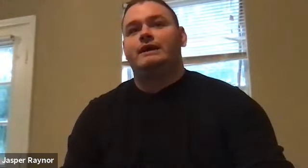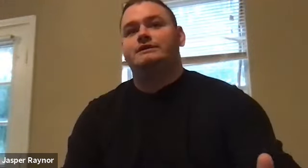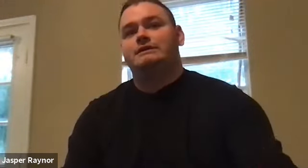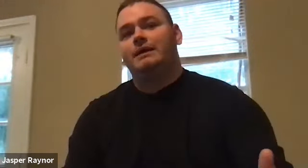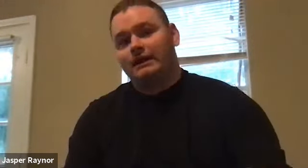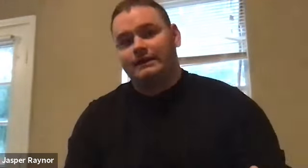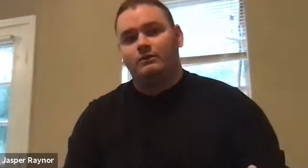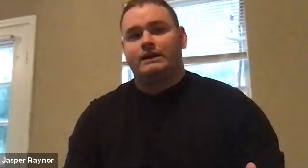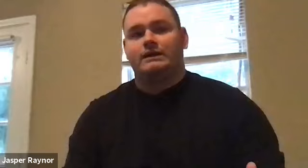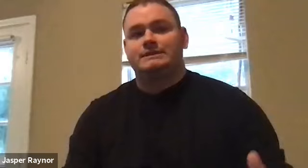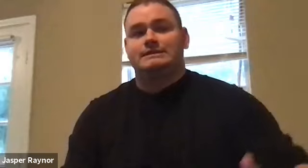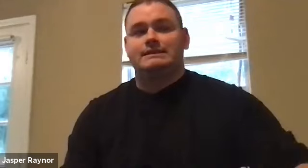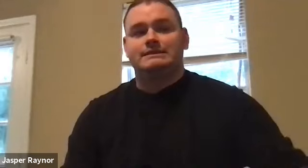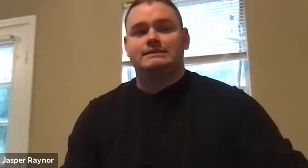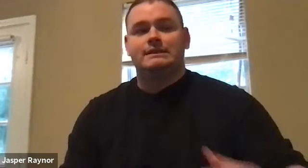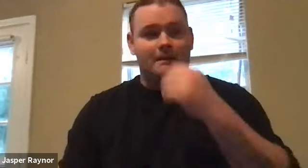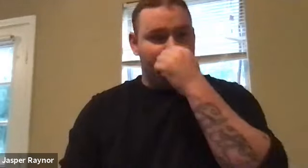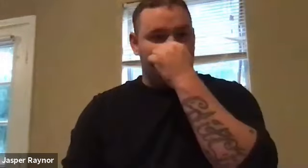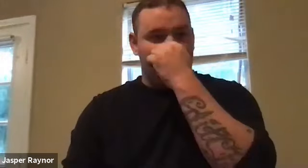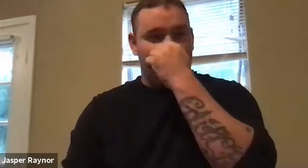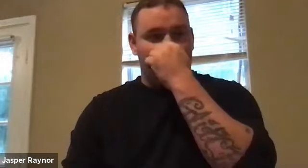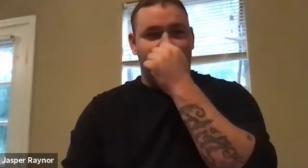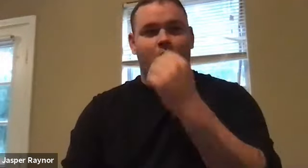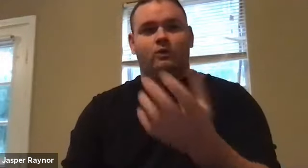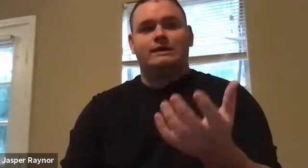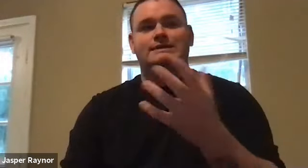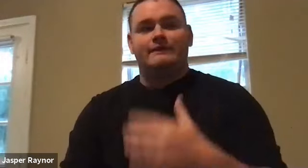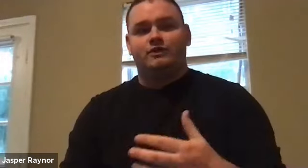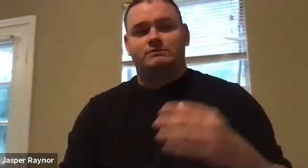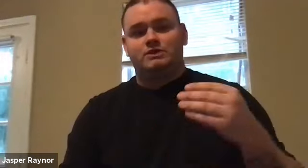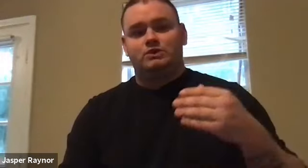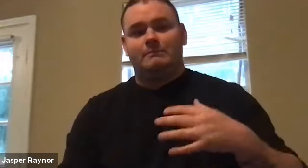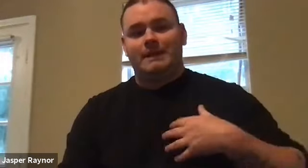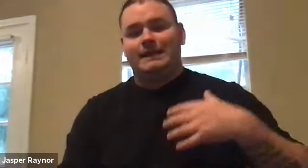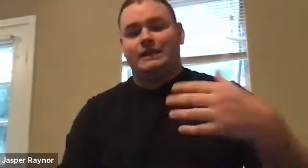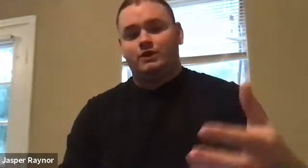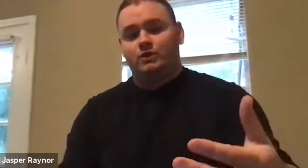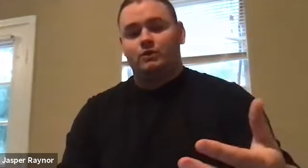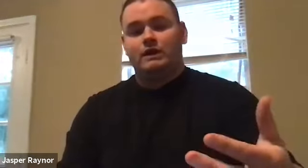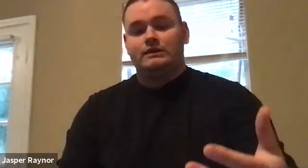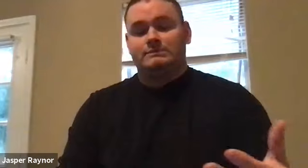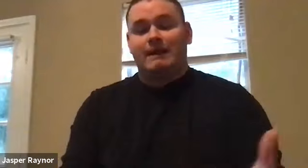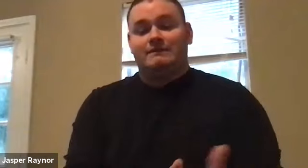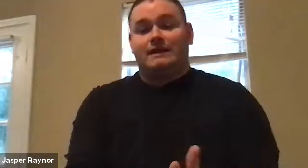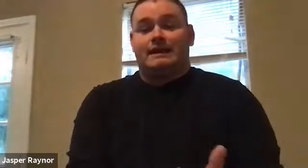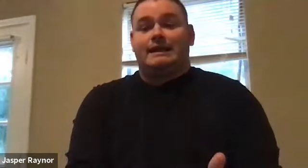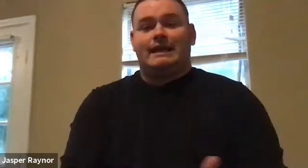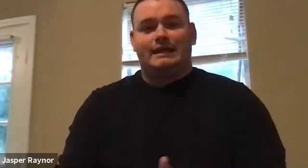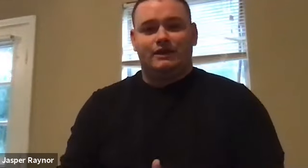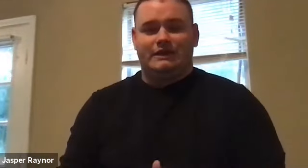a disability when it comes to senses, but the only difference between me and you, despite the fact that I can't hear, is